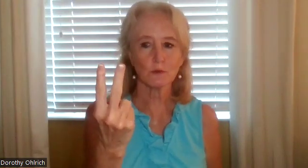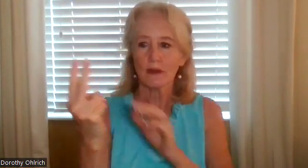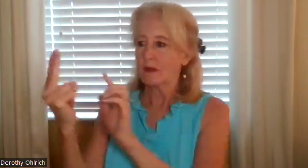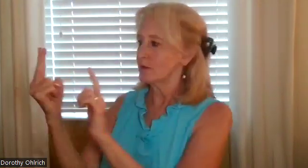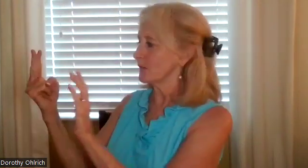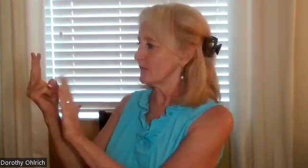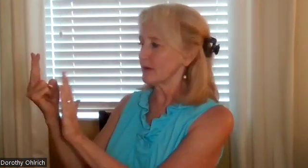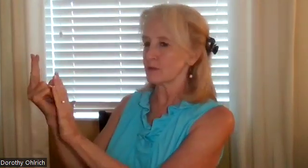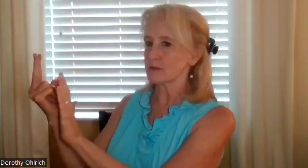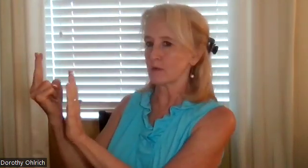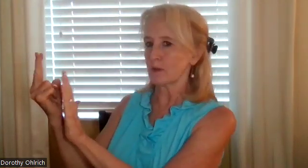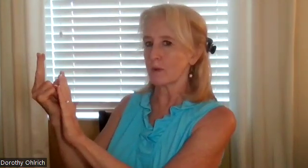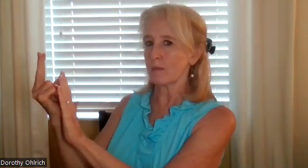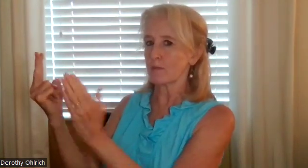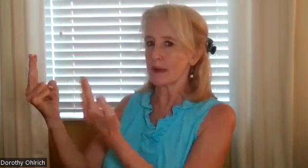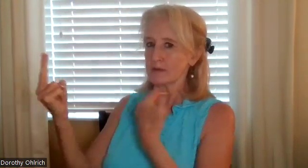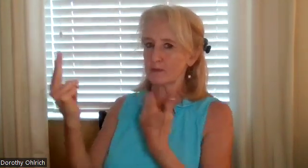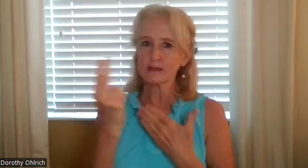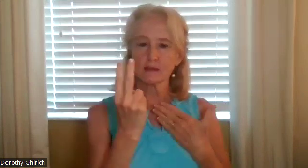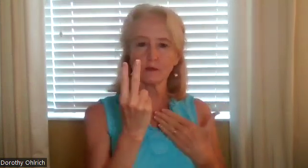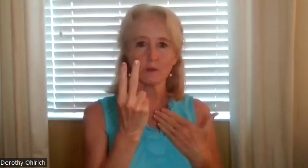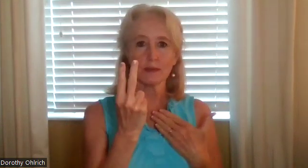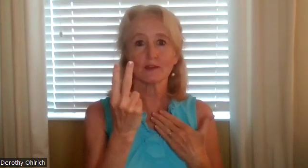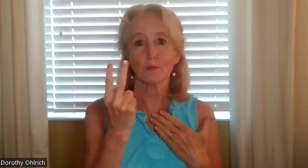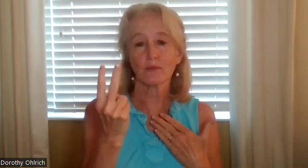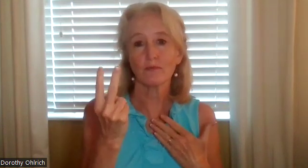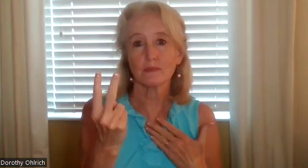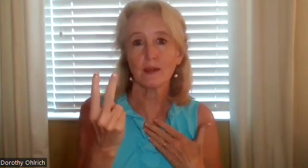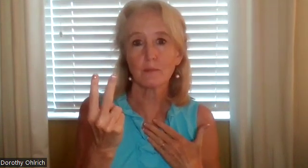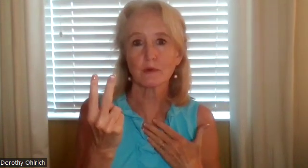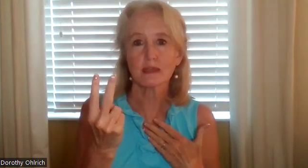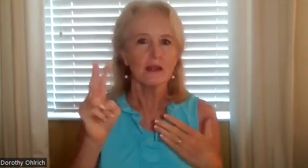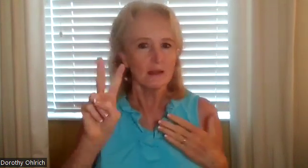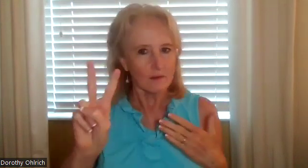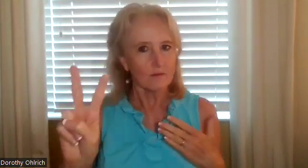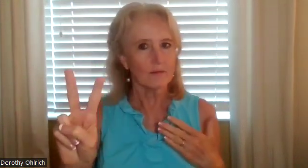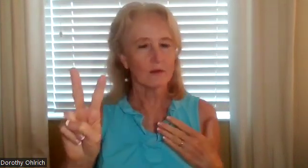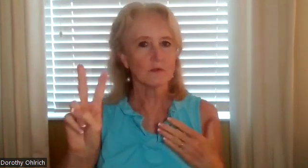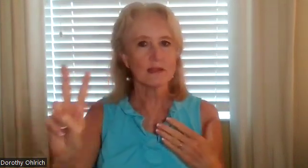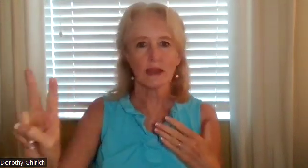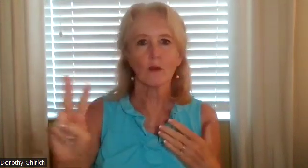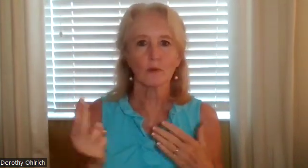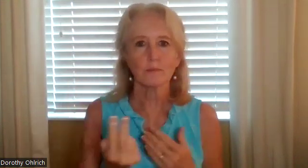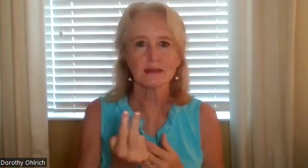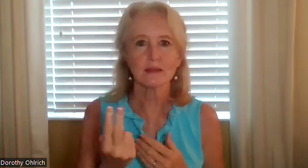2, your fingers and your palm of your hand is facing you, because with numbers, fingers facing outward means